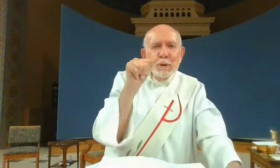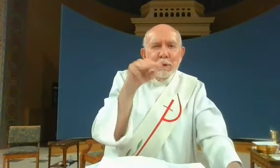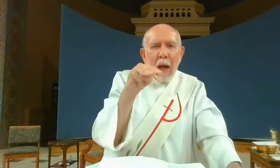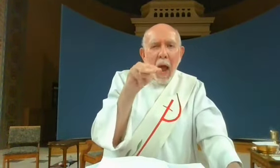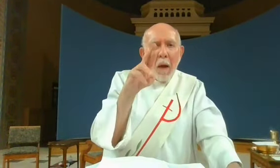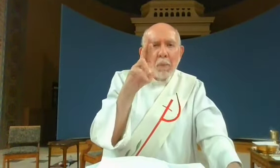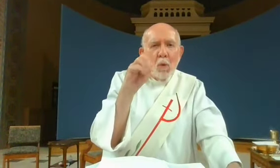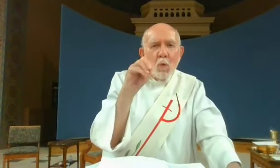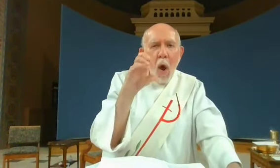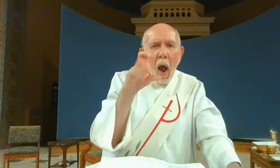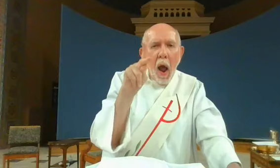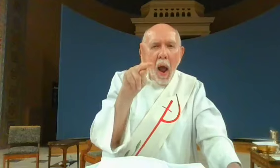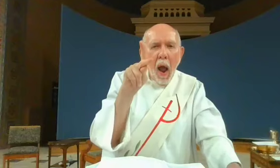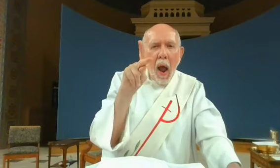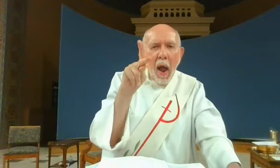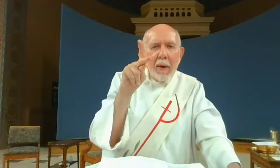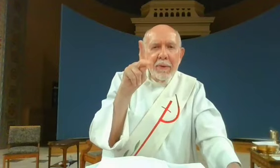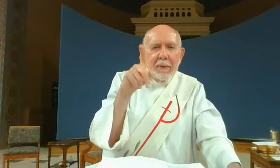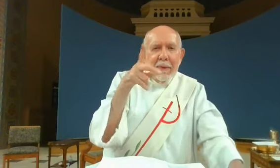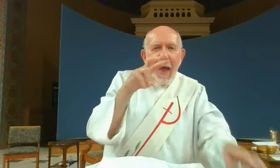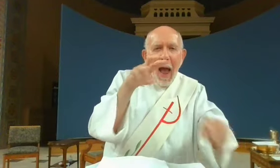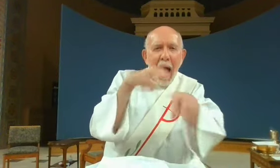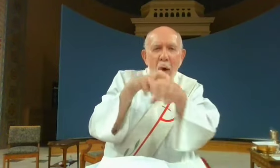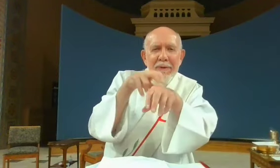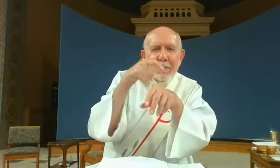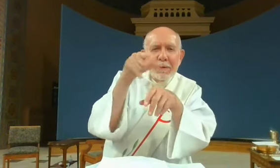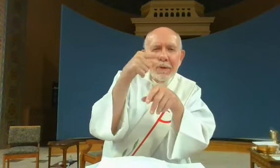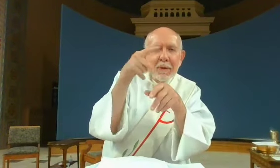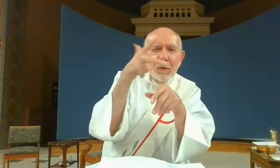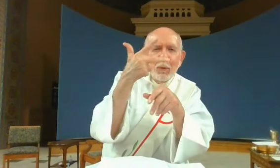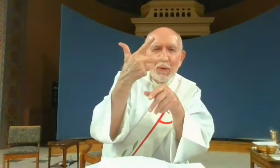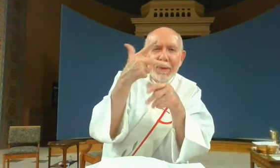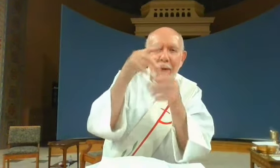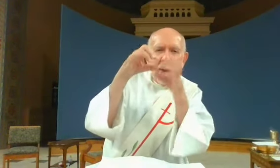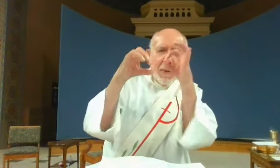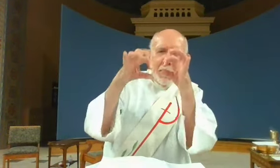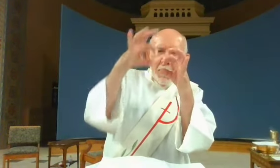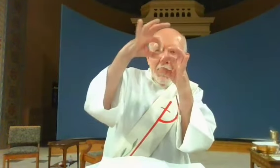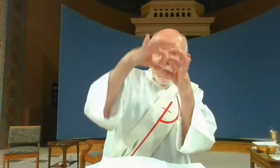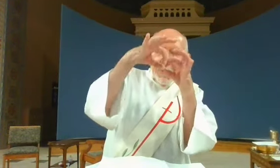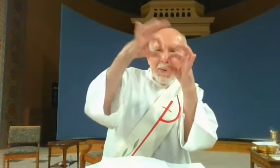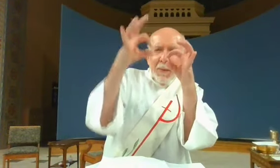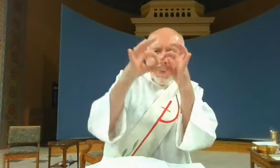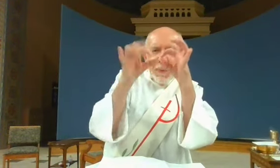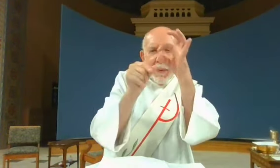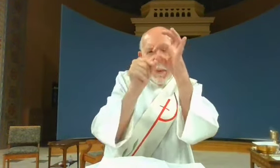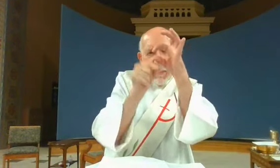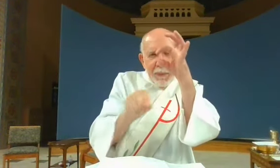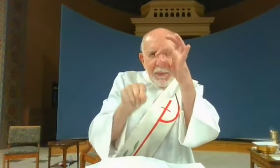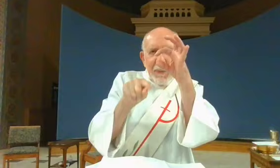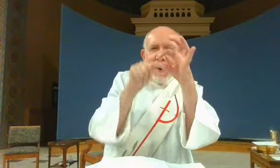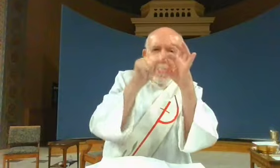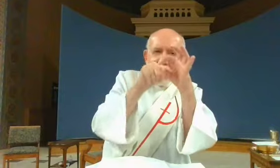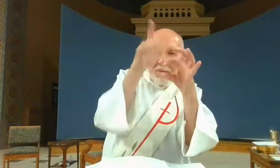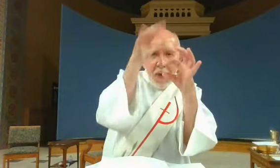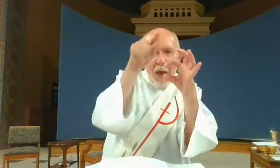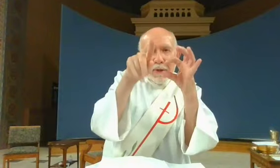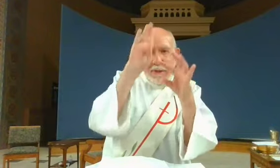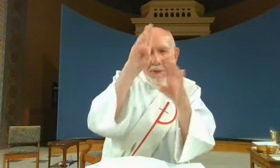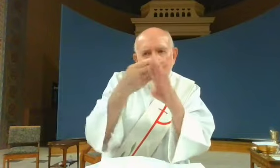comparisons. Oh, it's like a shamrock. It has the three leaves and the stem, and